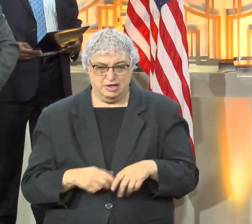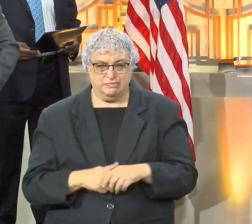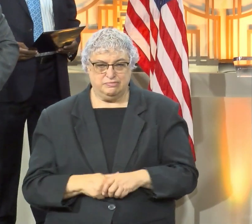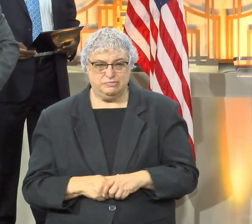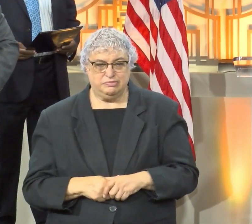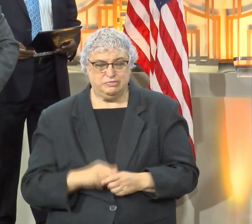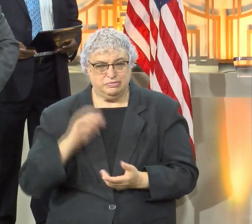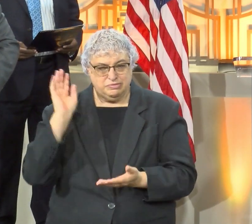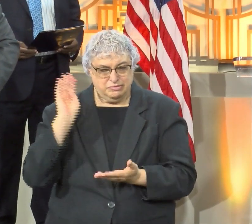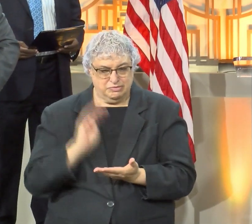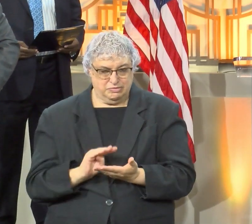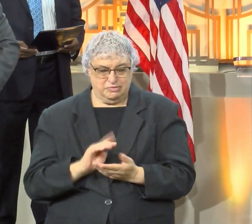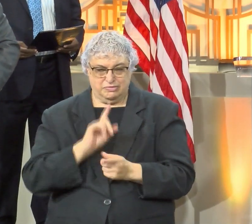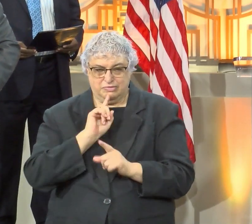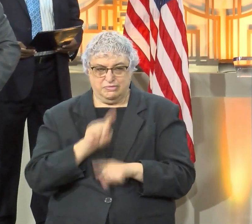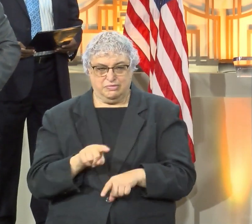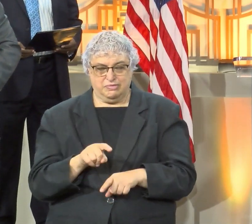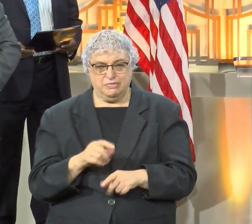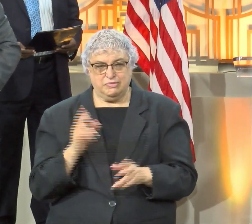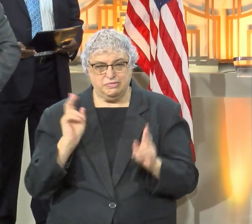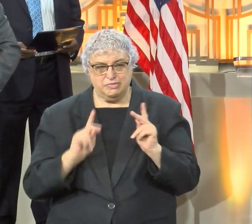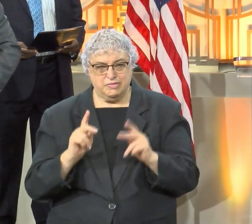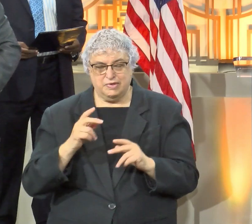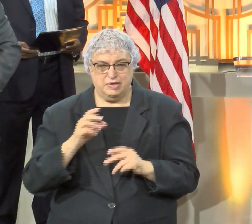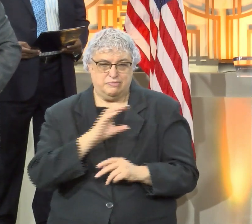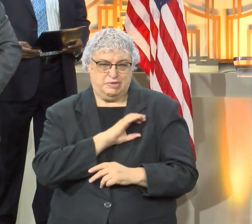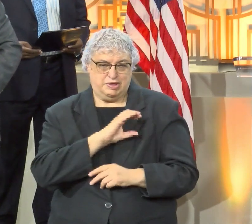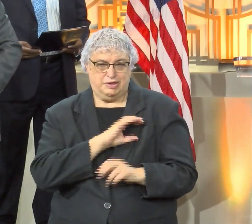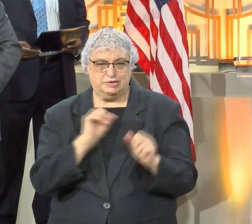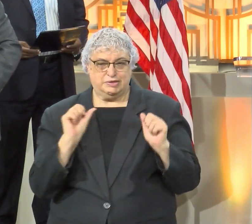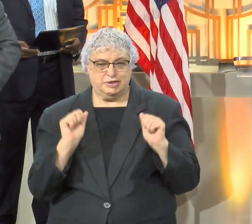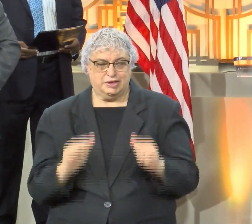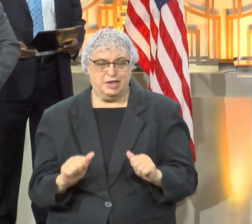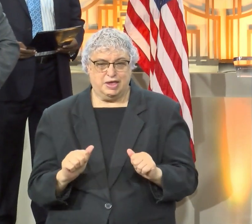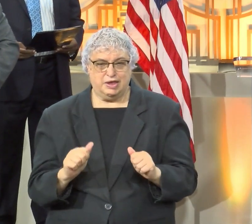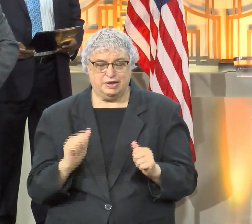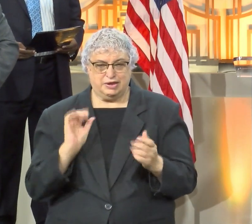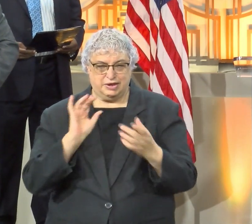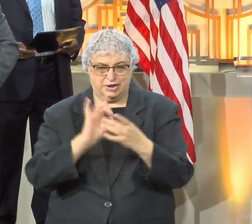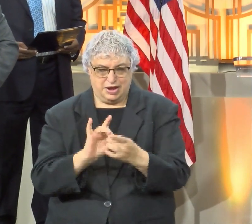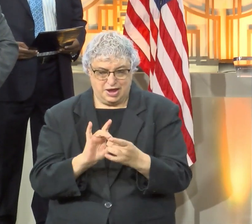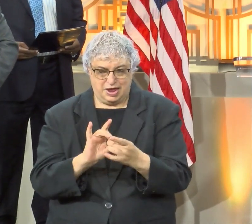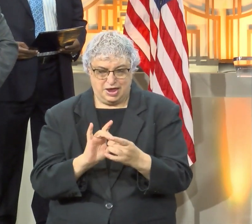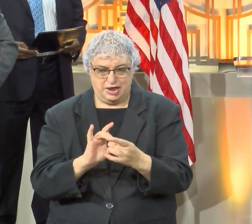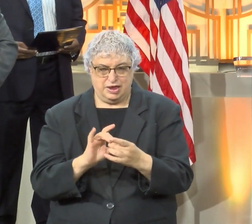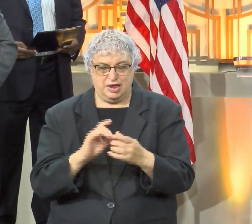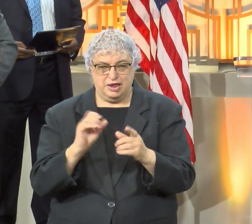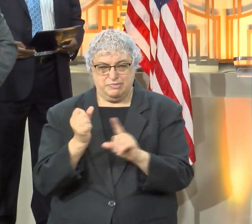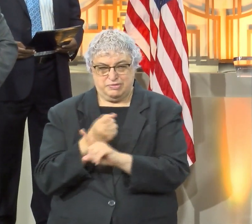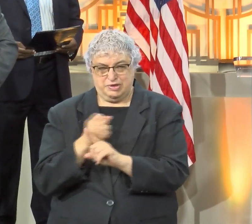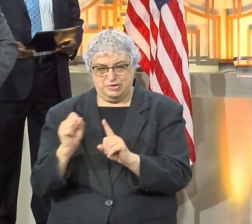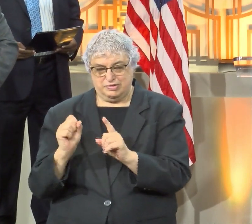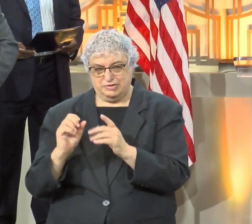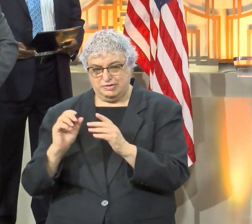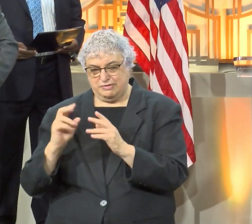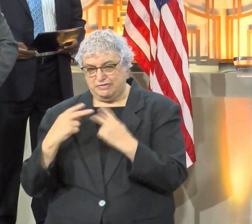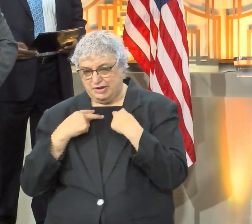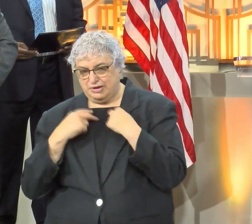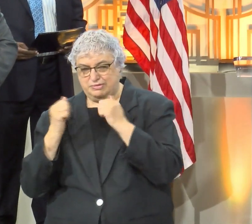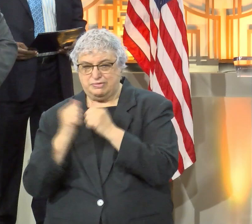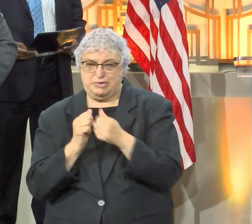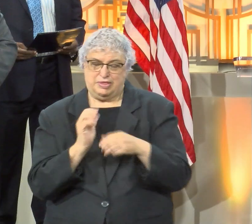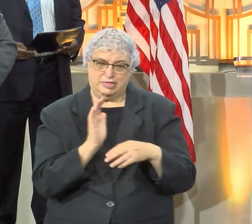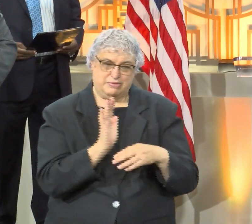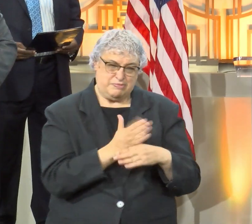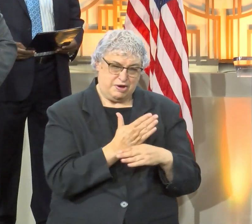response time to domestic violence victims, HPD will be able to more quickly connect abuse victims with community partners